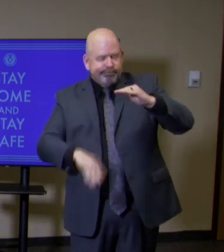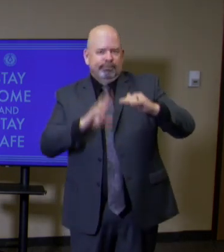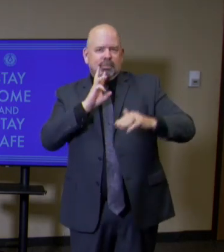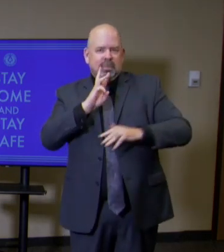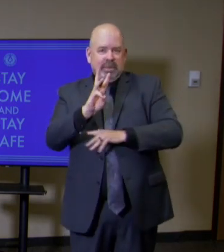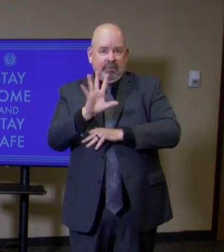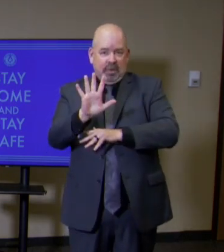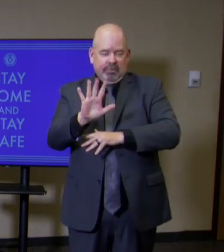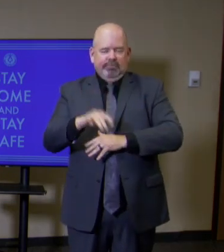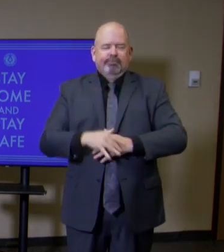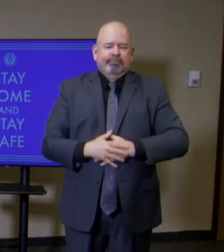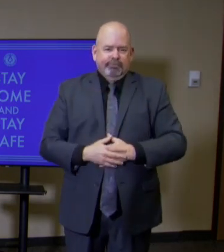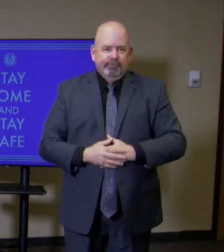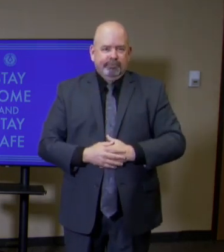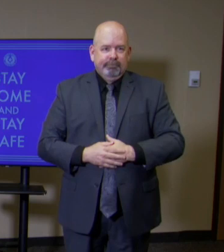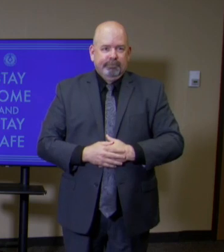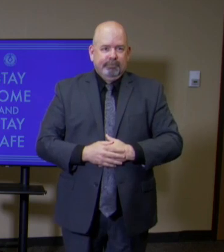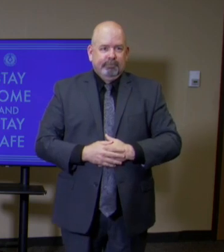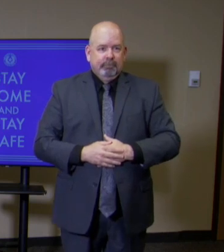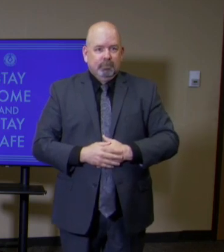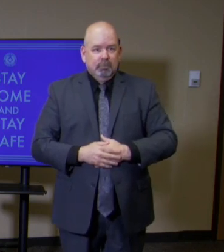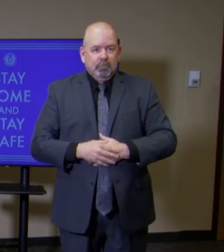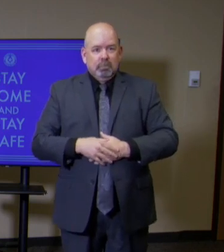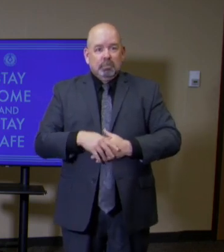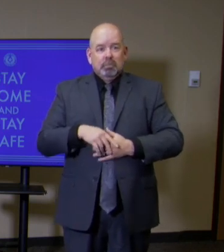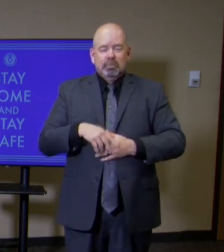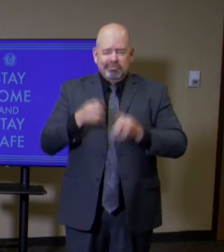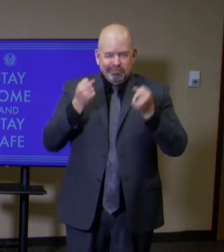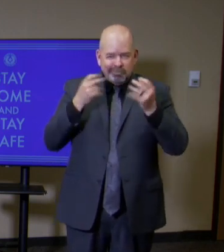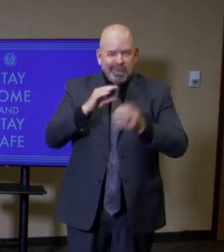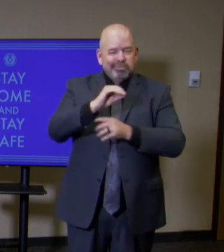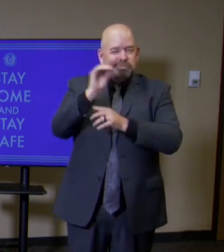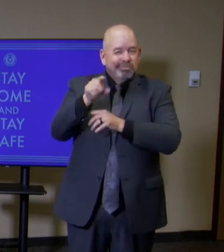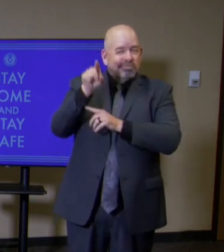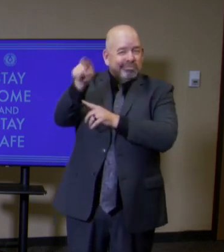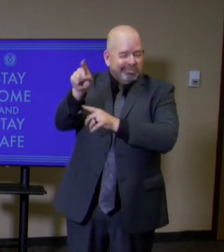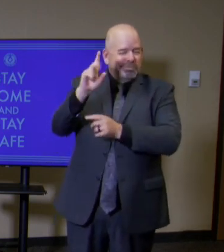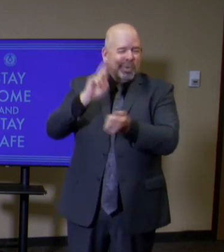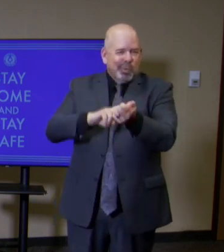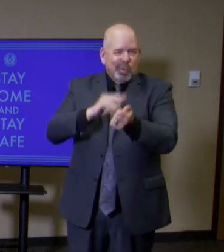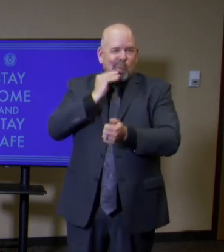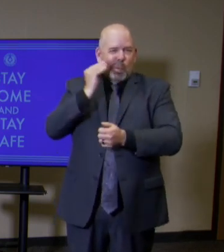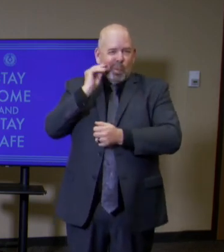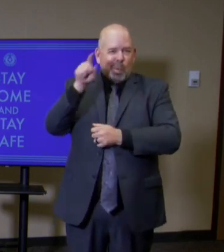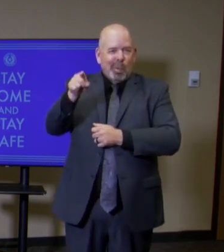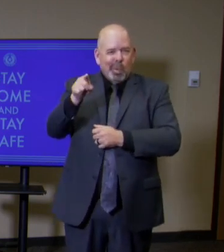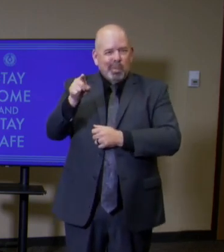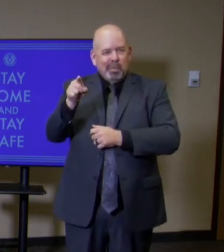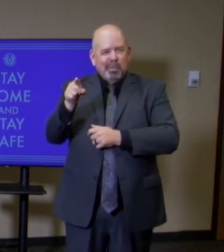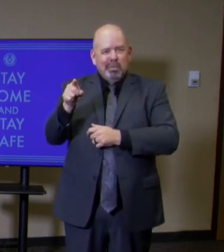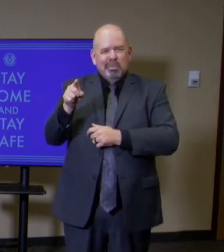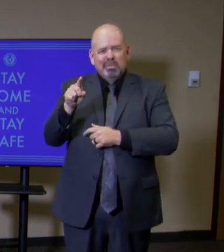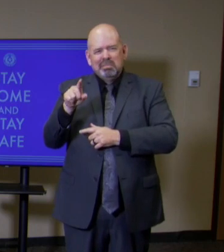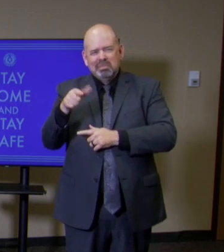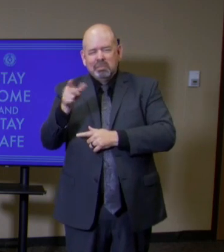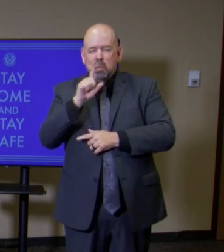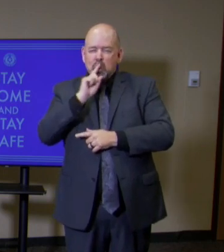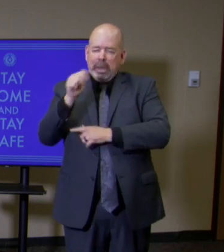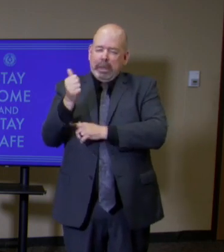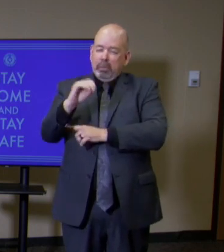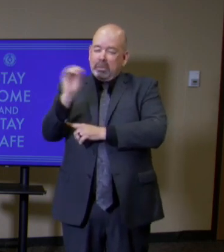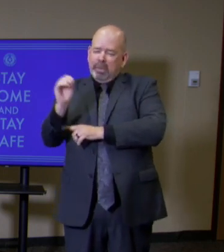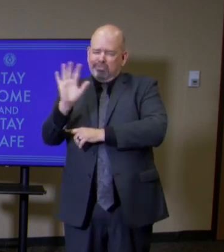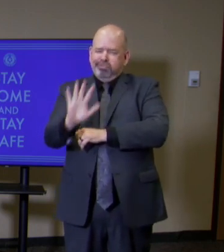are in nursing homes, probably less than 10% of our cases are actually in nursing homes, which pushes you towards